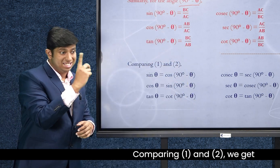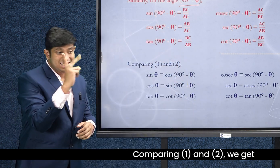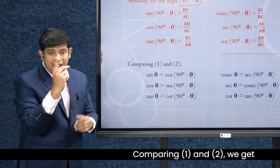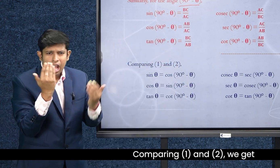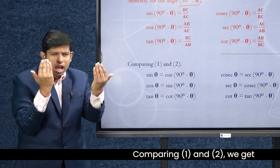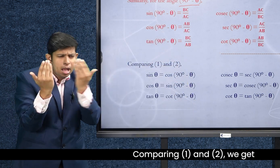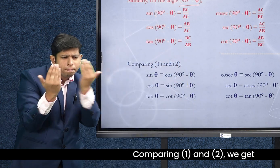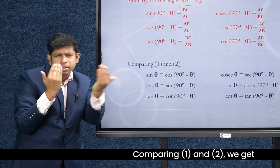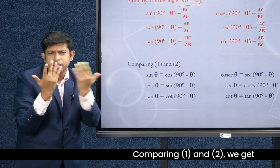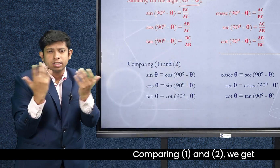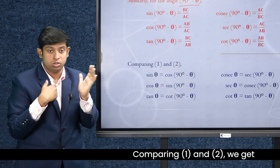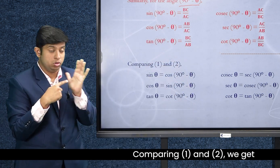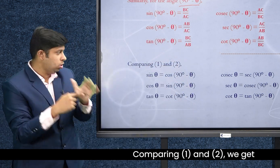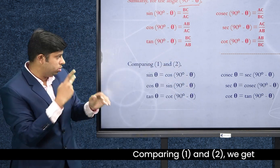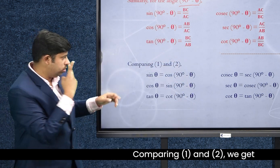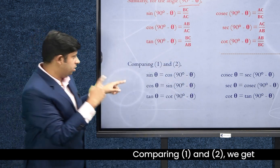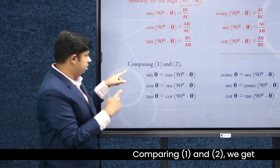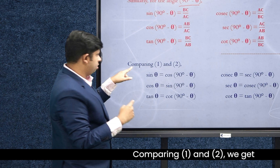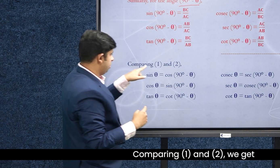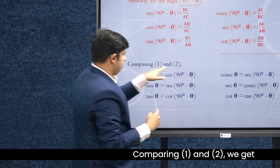Comparing 1 and 2, we get